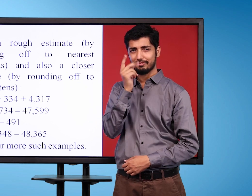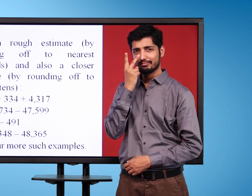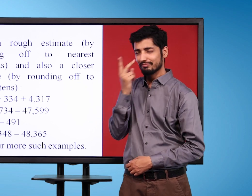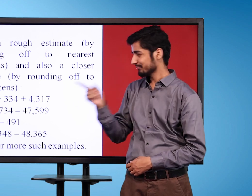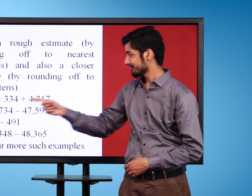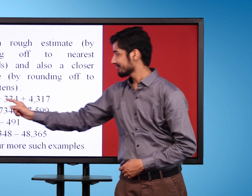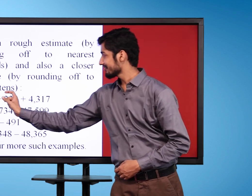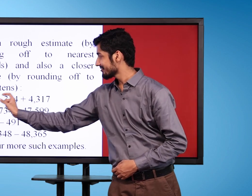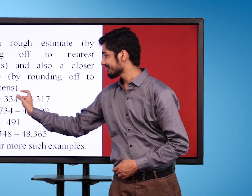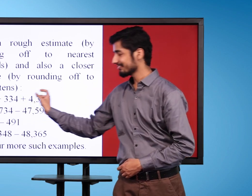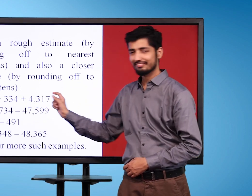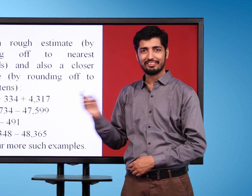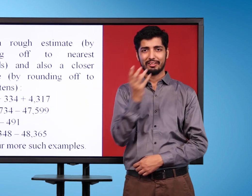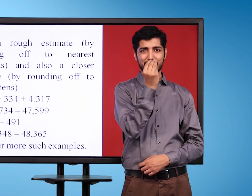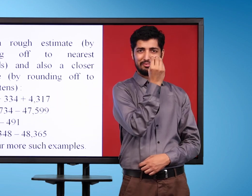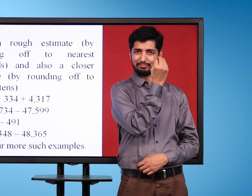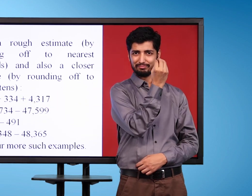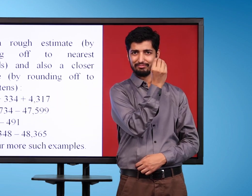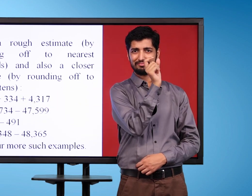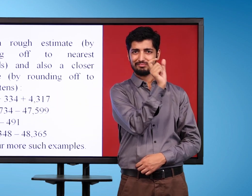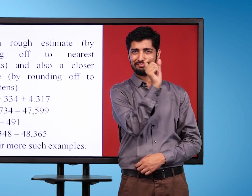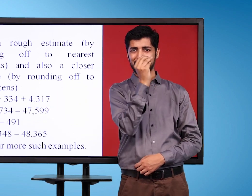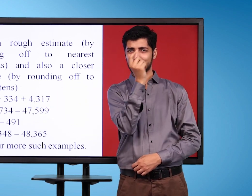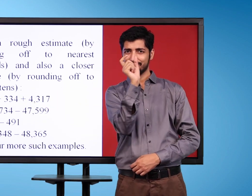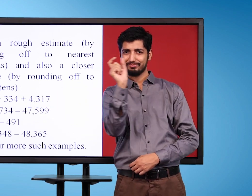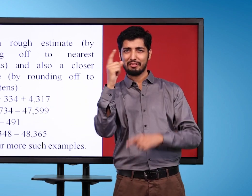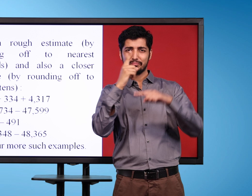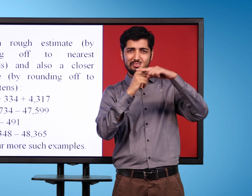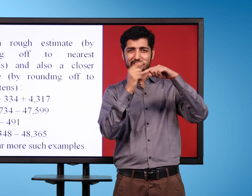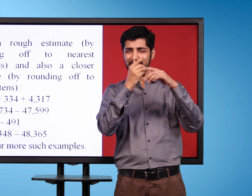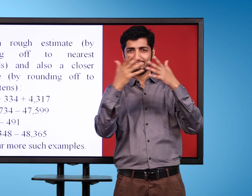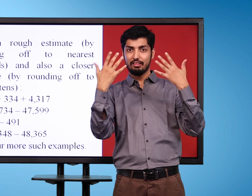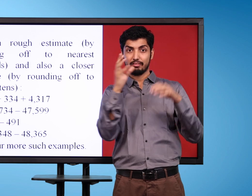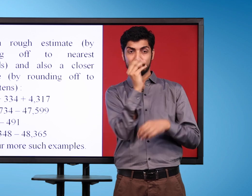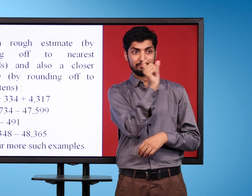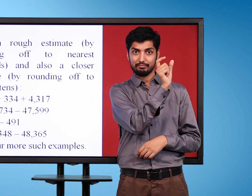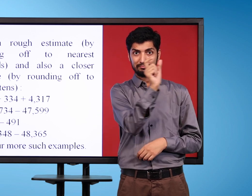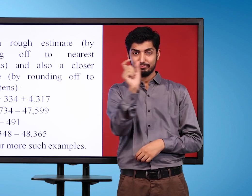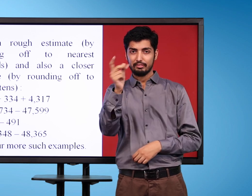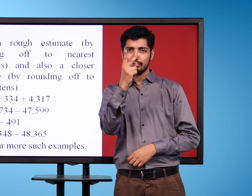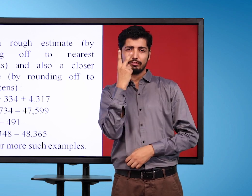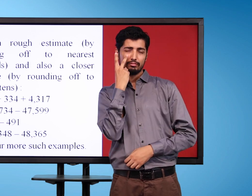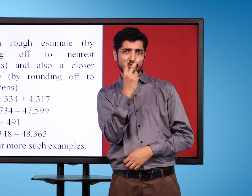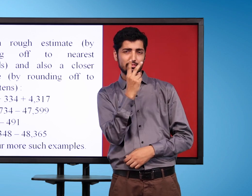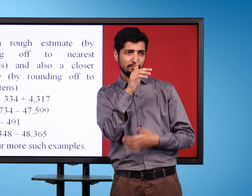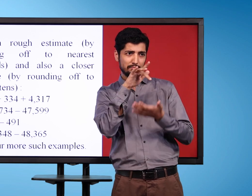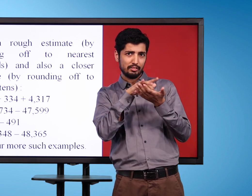Give a rough estimate, that is, by rounding off to nearest hundreds, and also a closer